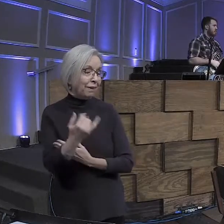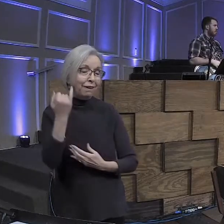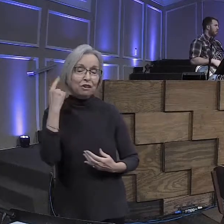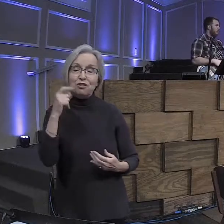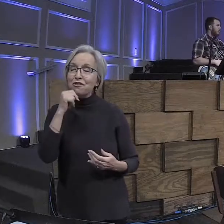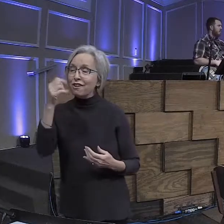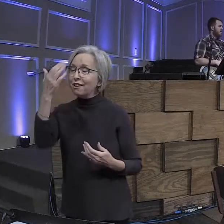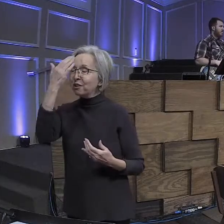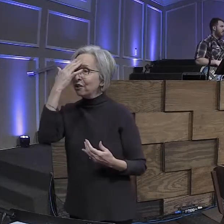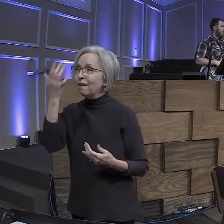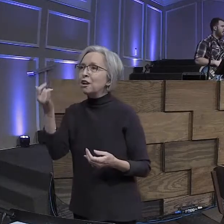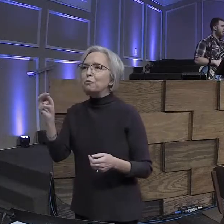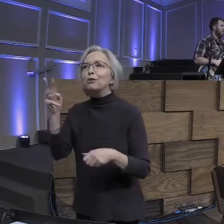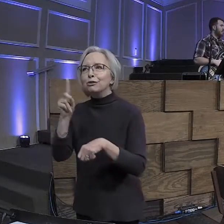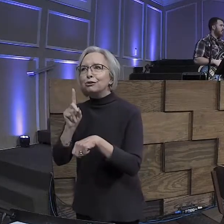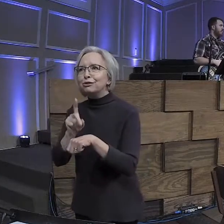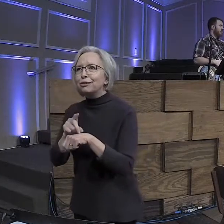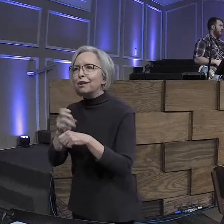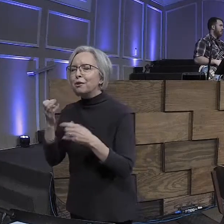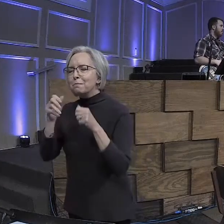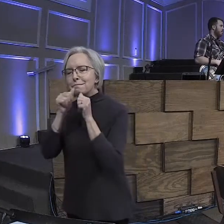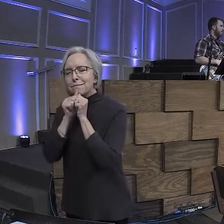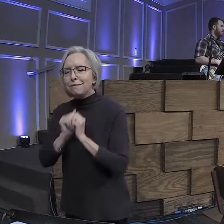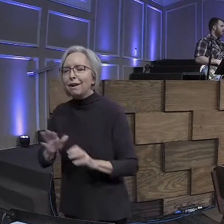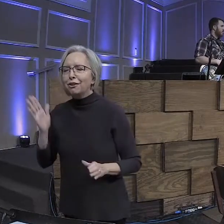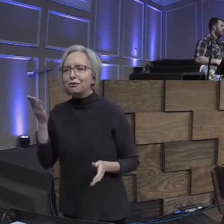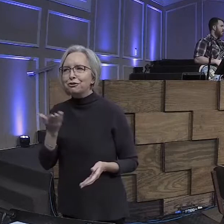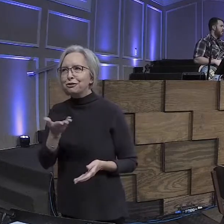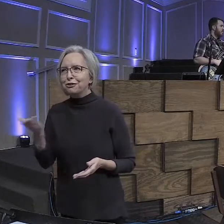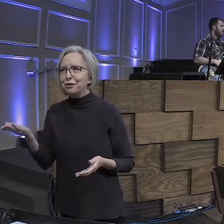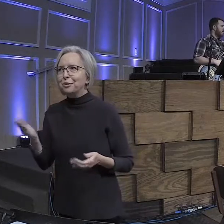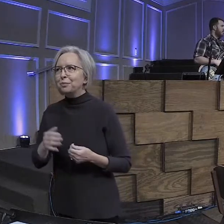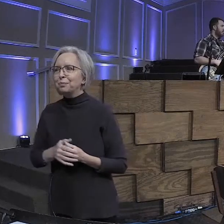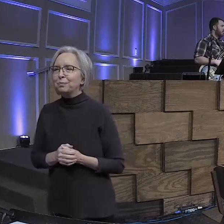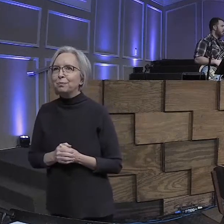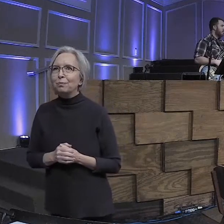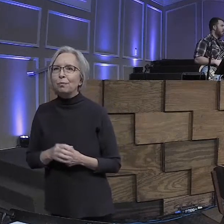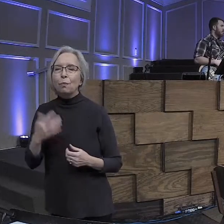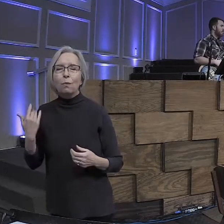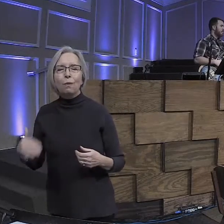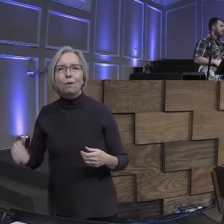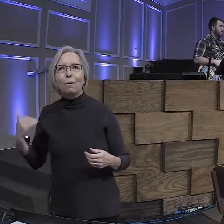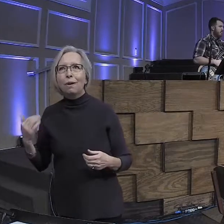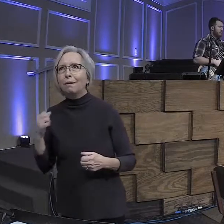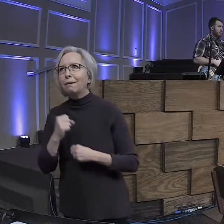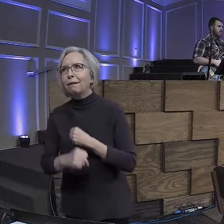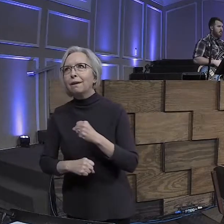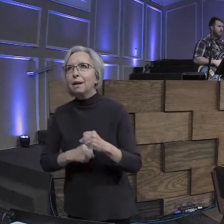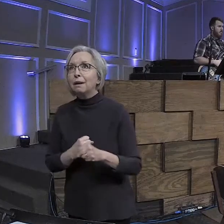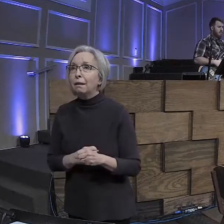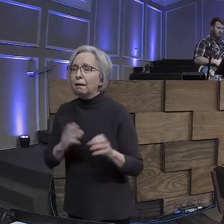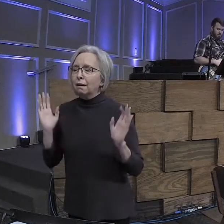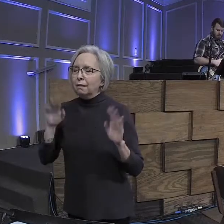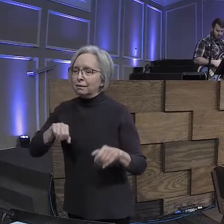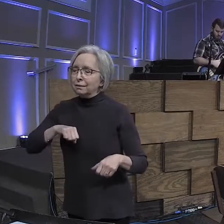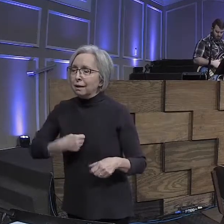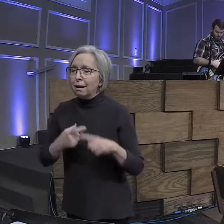Pastor Steve, you should, and you'll be blessed. What a year. Are you tired of